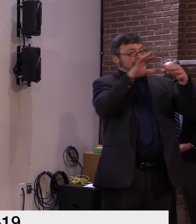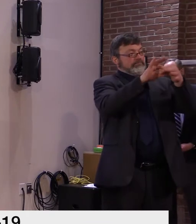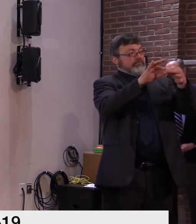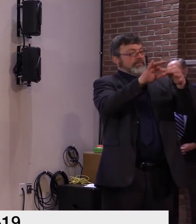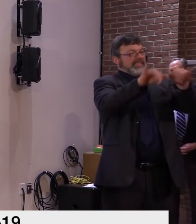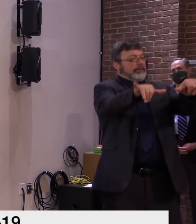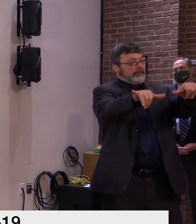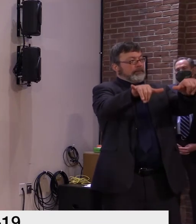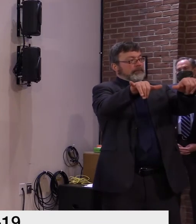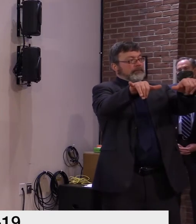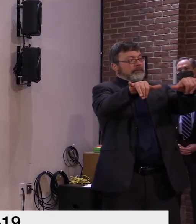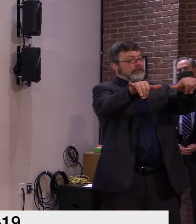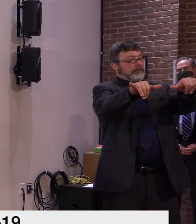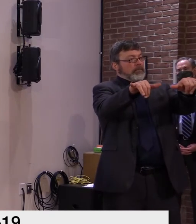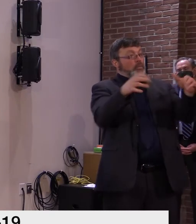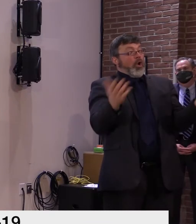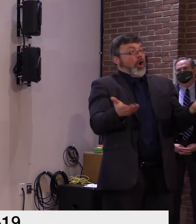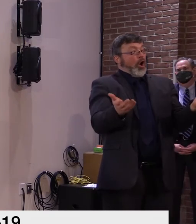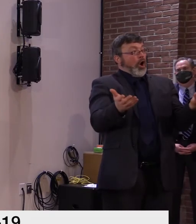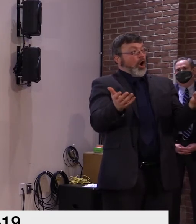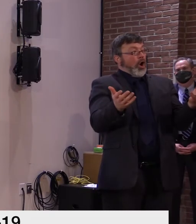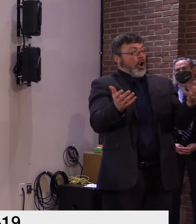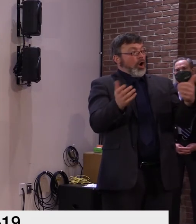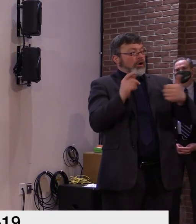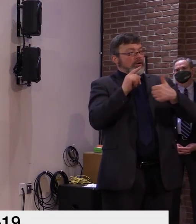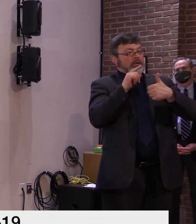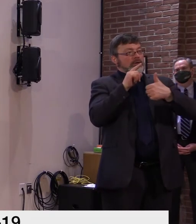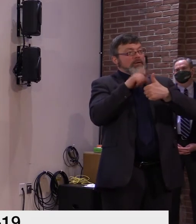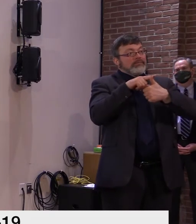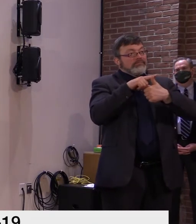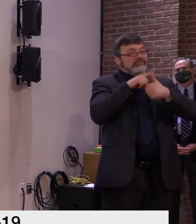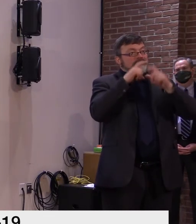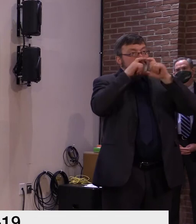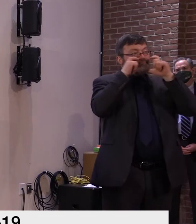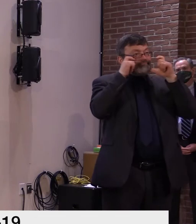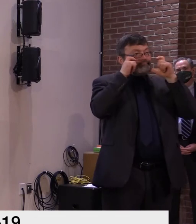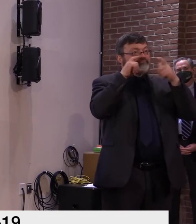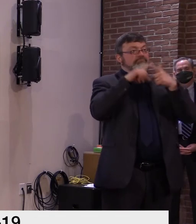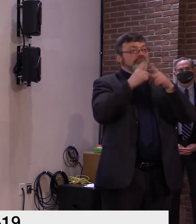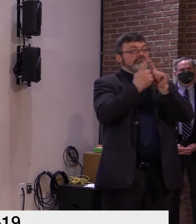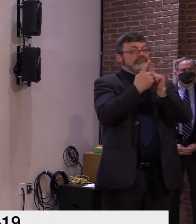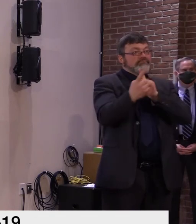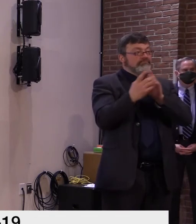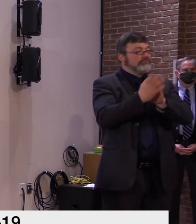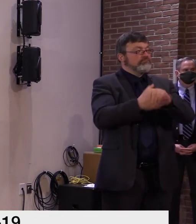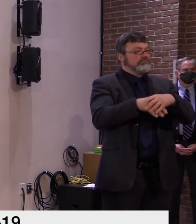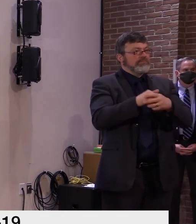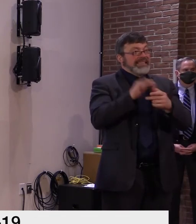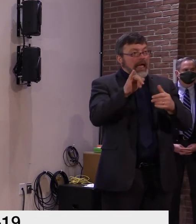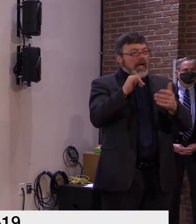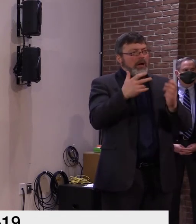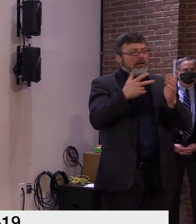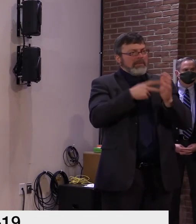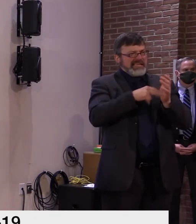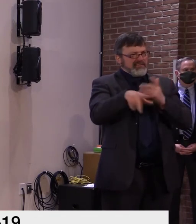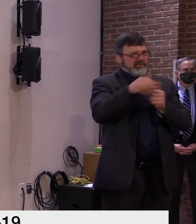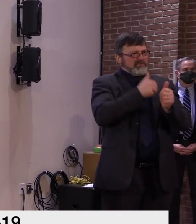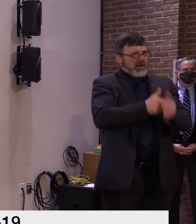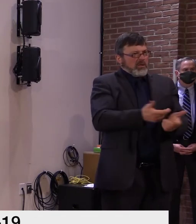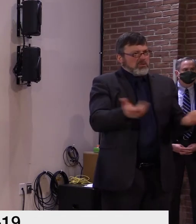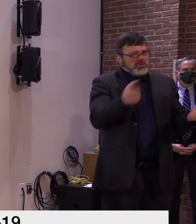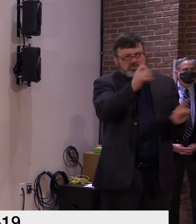it's important to do so. By and large, Vermonters are doing the right thing, but there is some